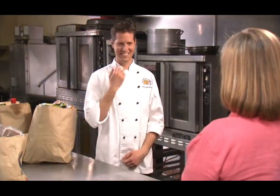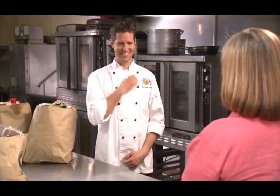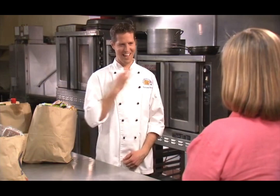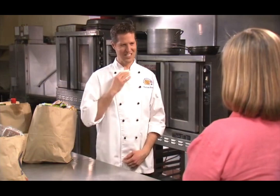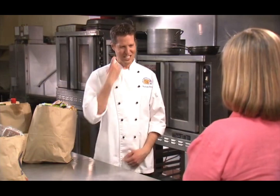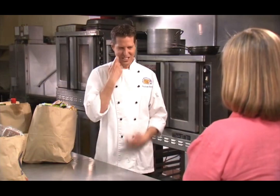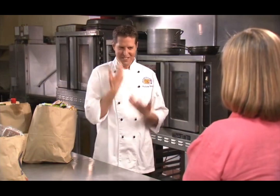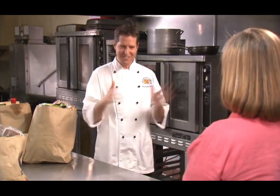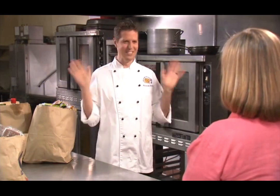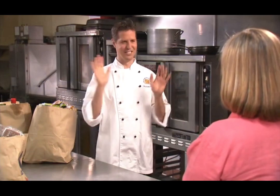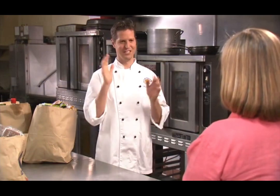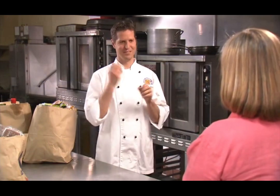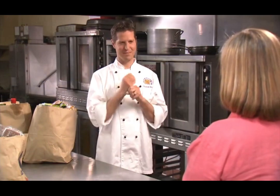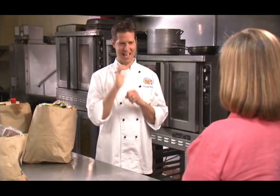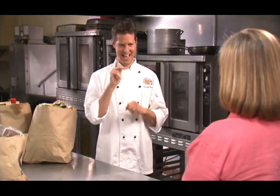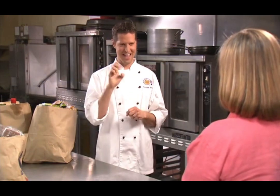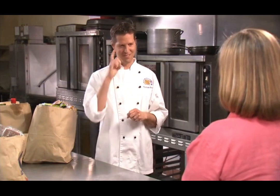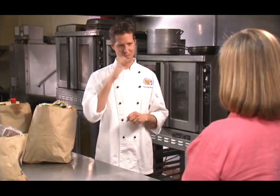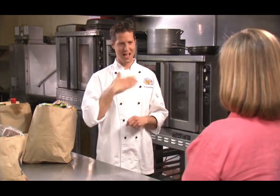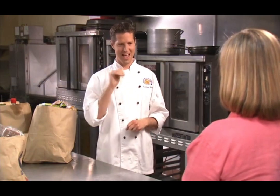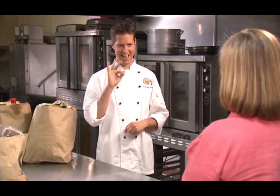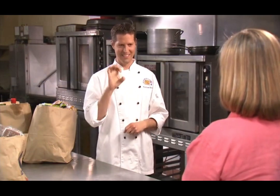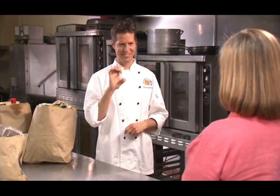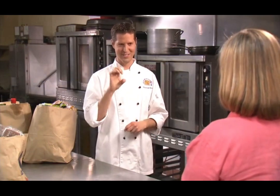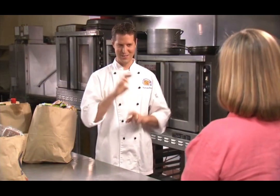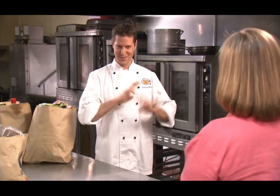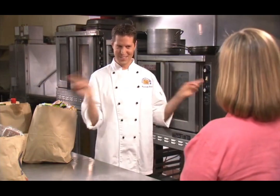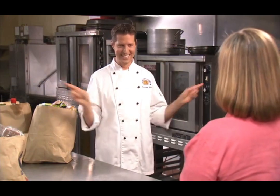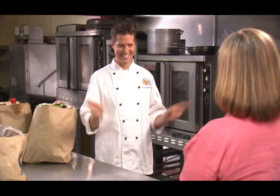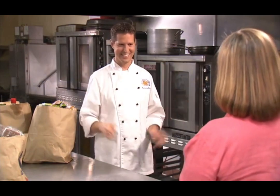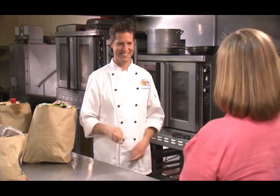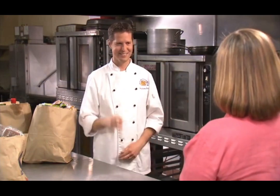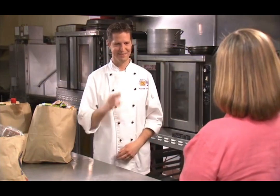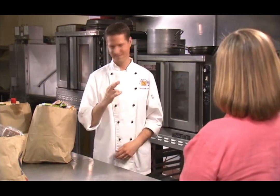My staff just made a cake for my cafe, and it's ready now.